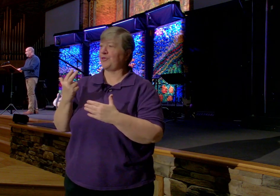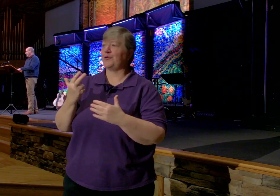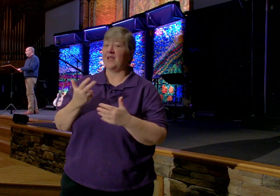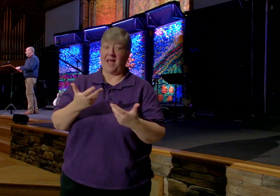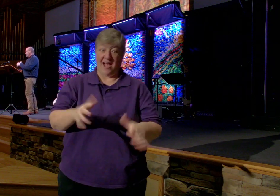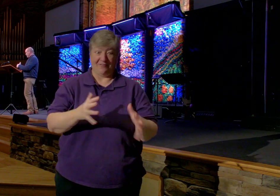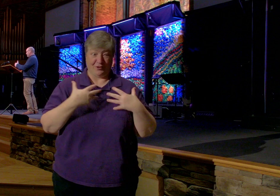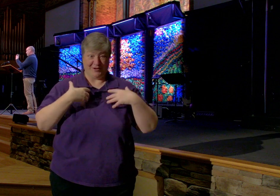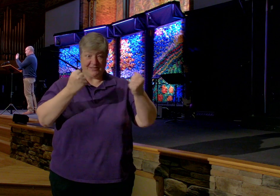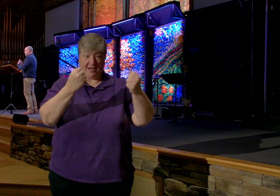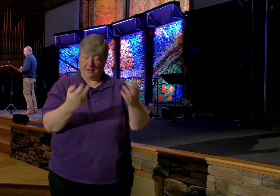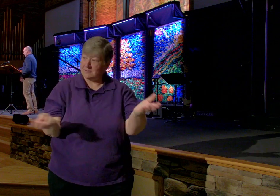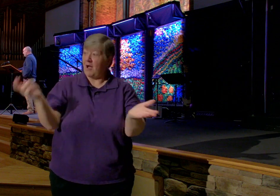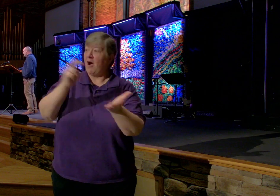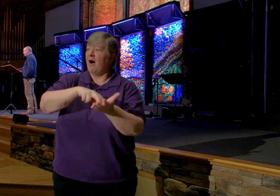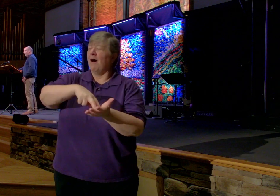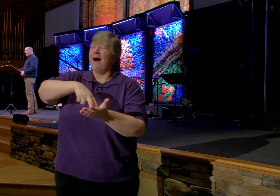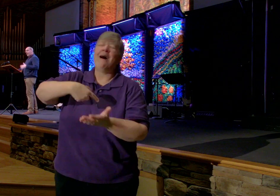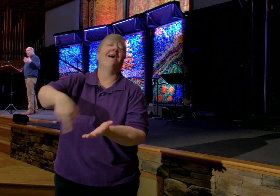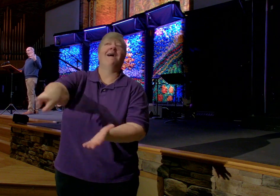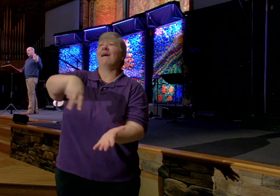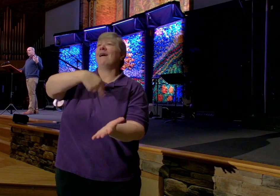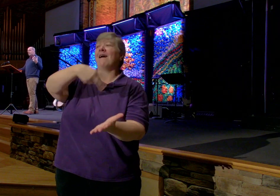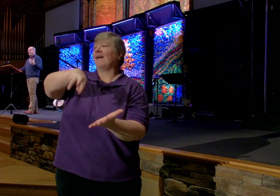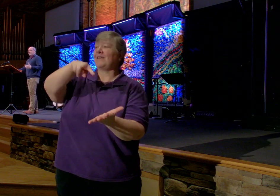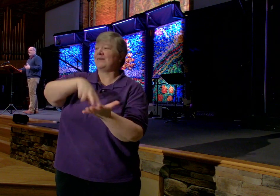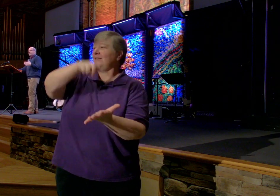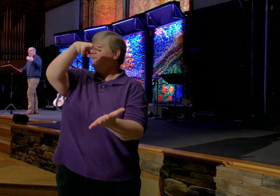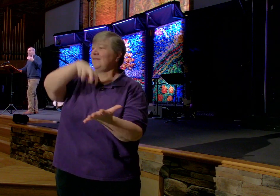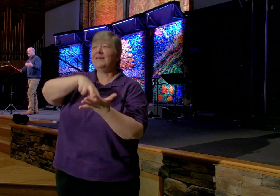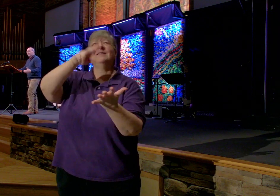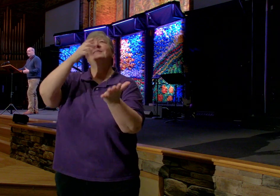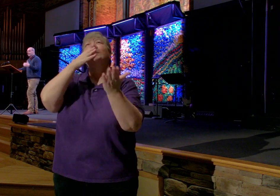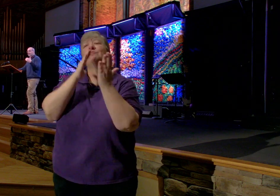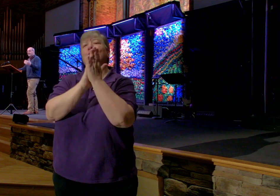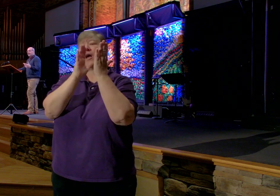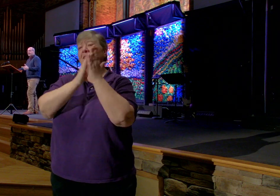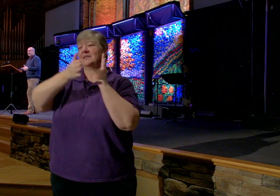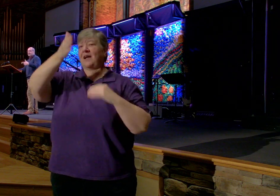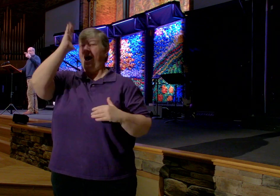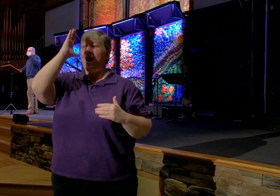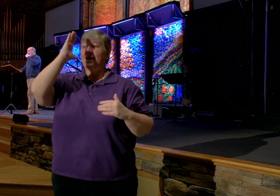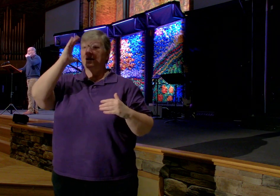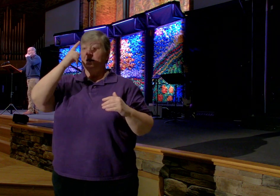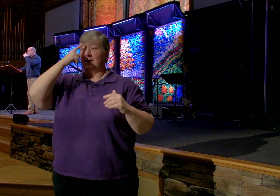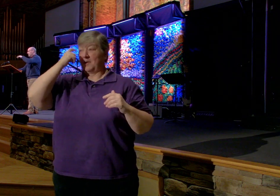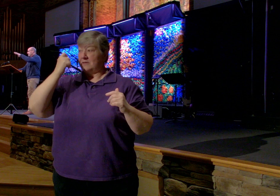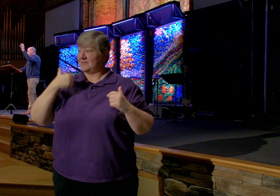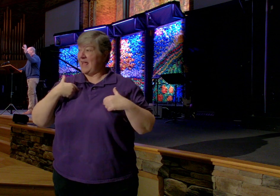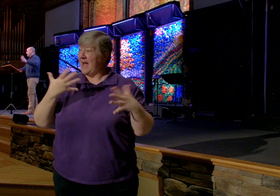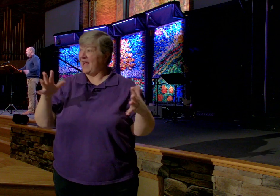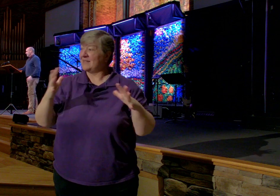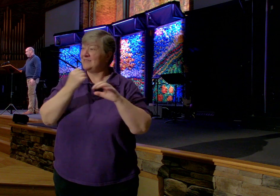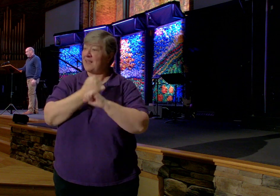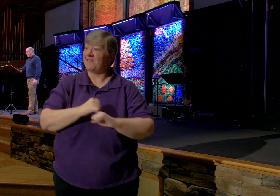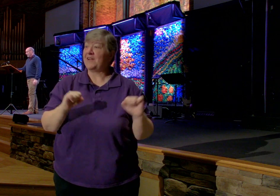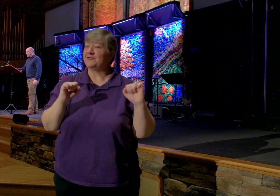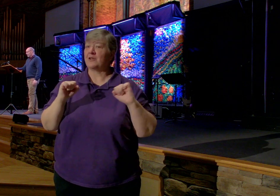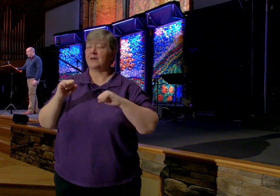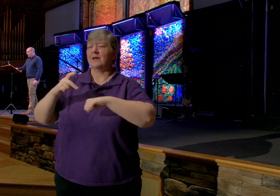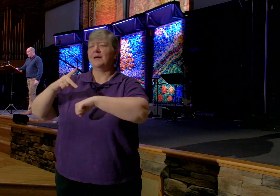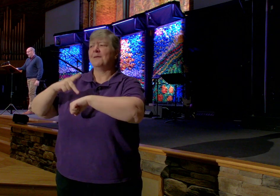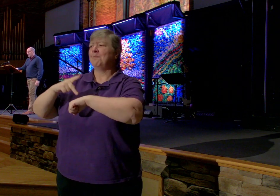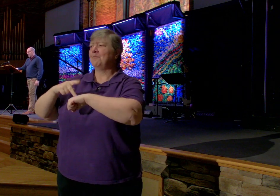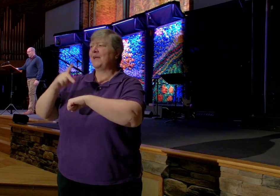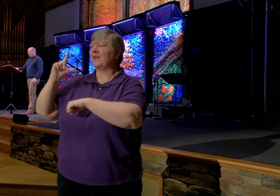he's leaping, he's praising God, certainly because he can walk now, but also because of the salvation he had in Jesus. Peter talks about